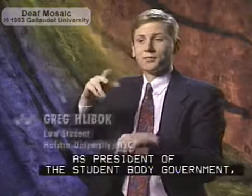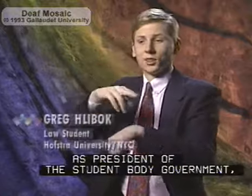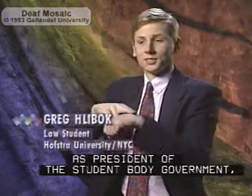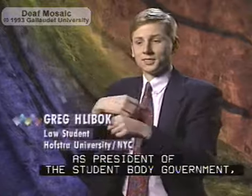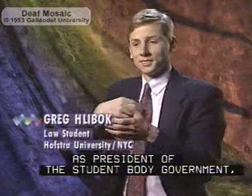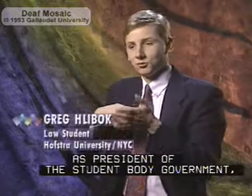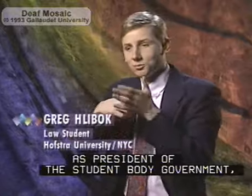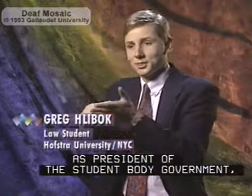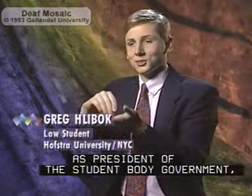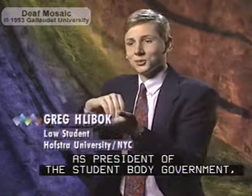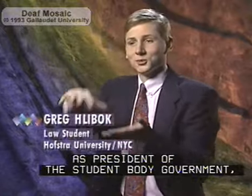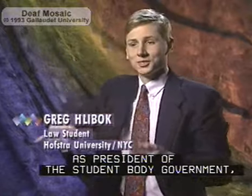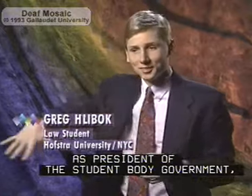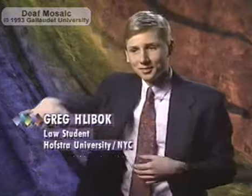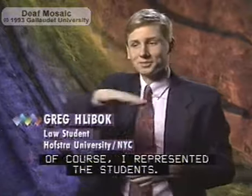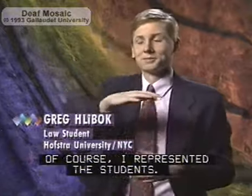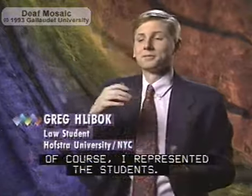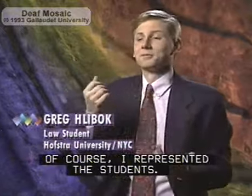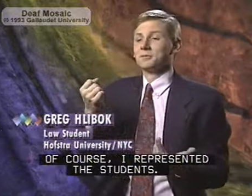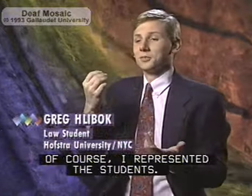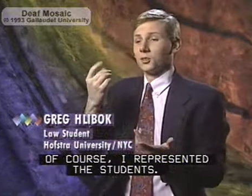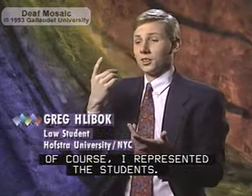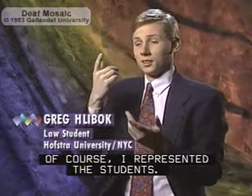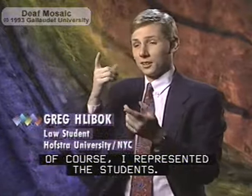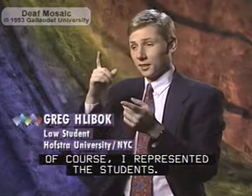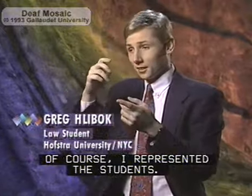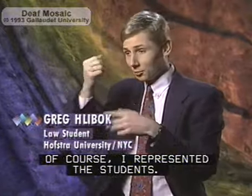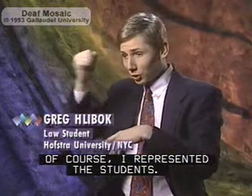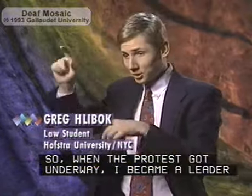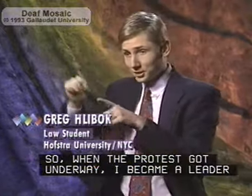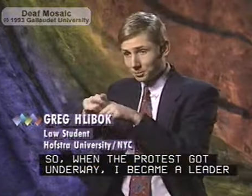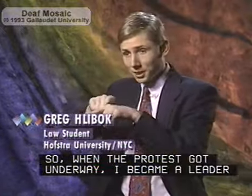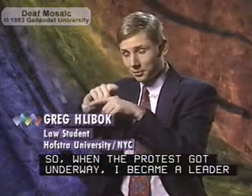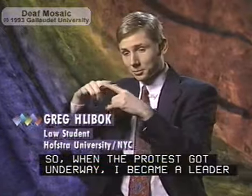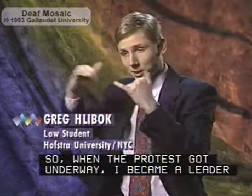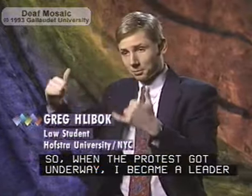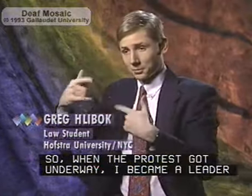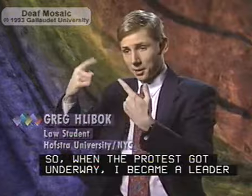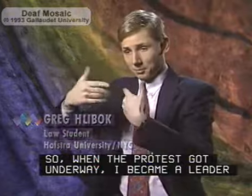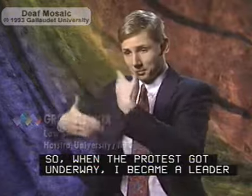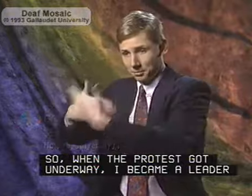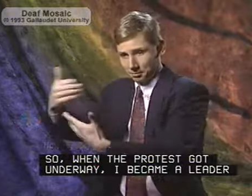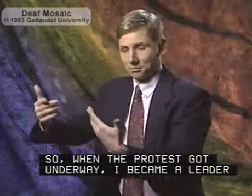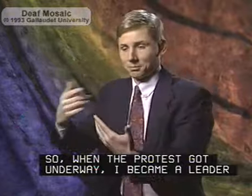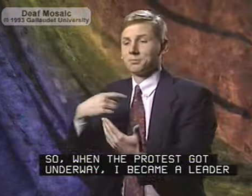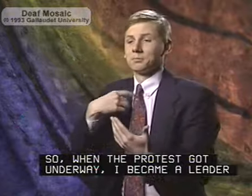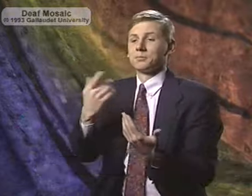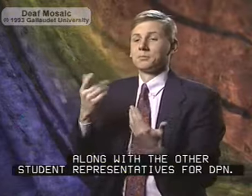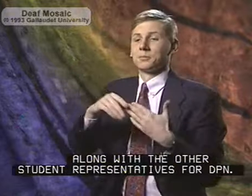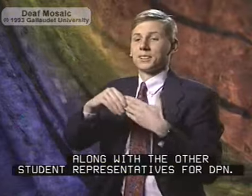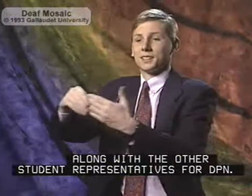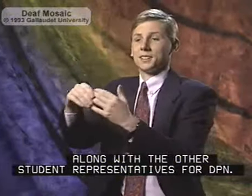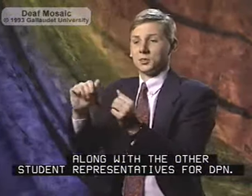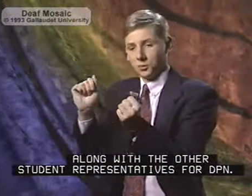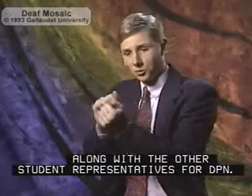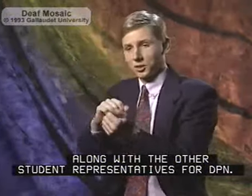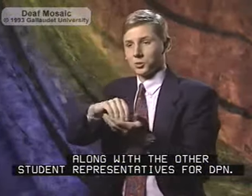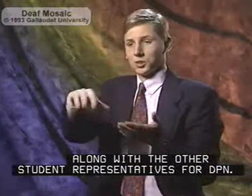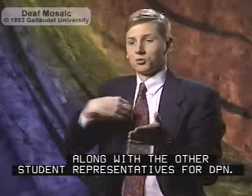of the student body government, of course, I represented the students. So when the protest got underway, I became a leader along with the other student